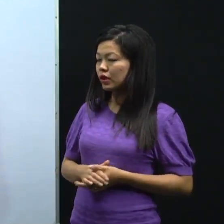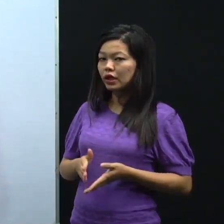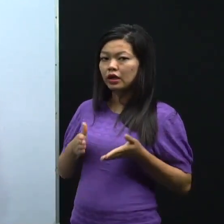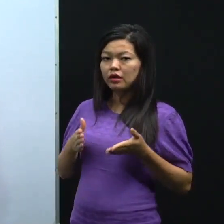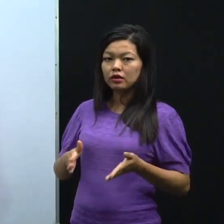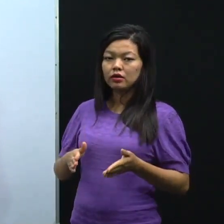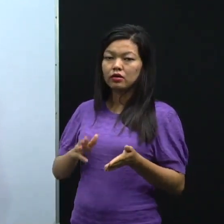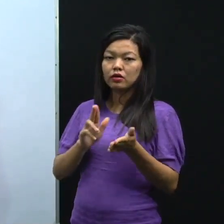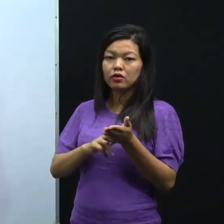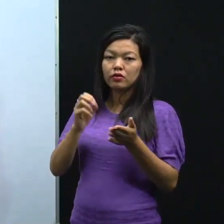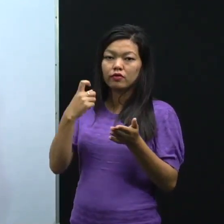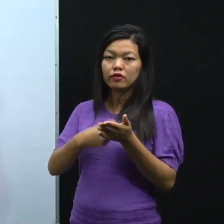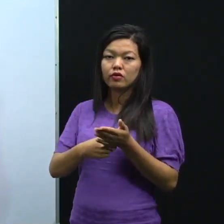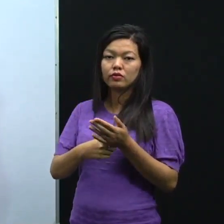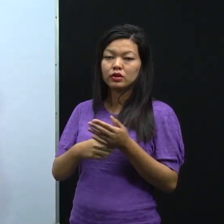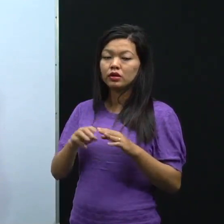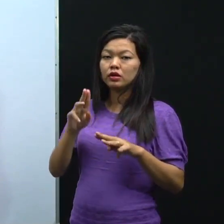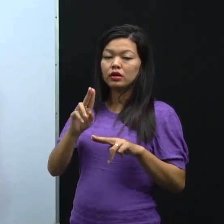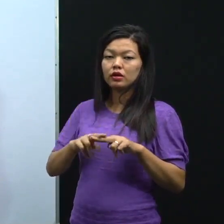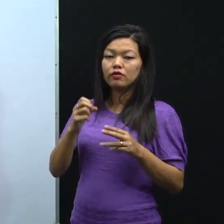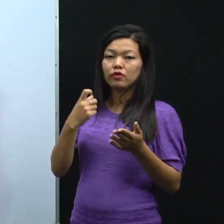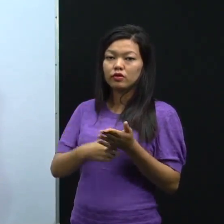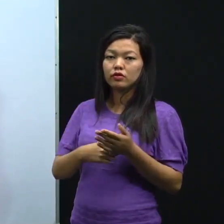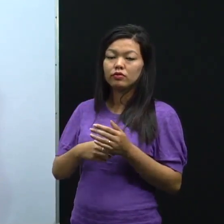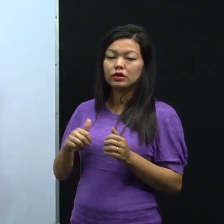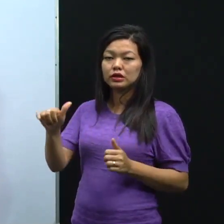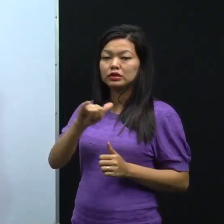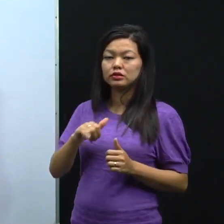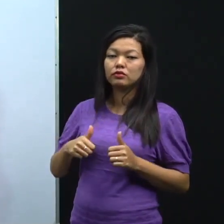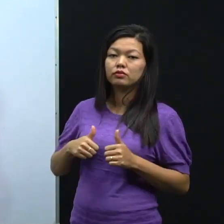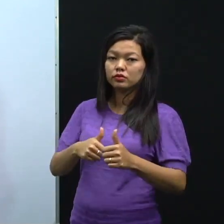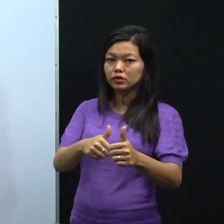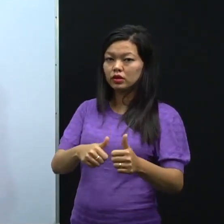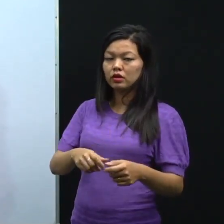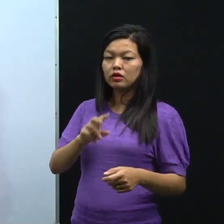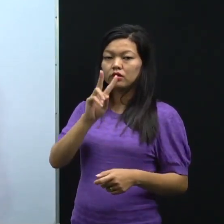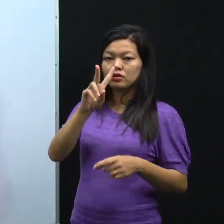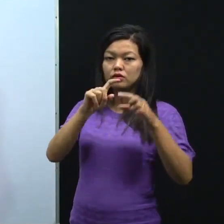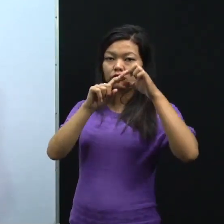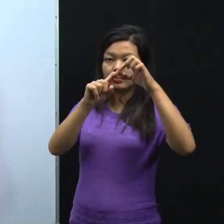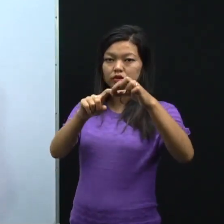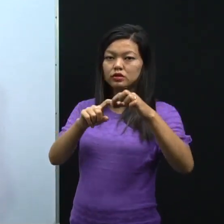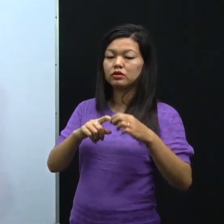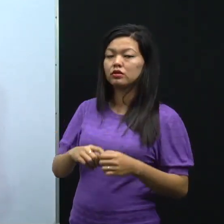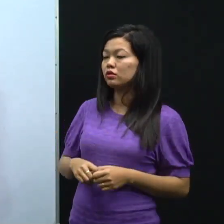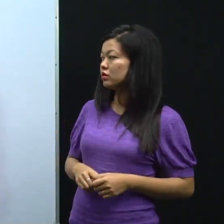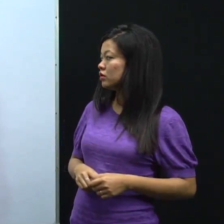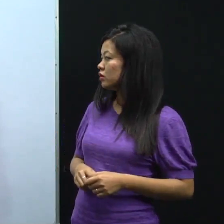the same formula, we will find the mass of 0.5 mole of water molecule.